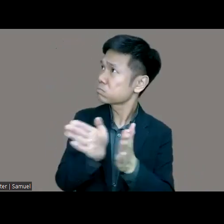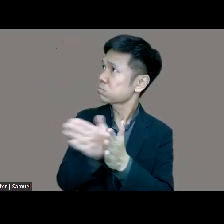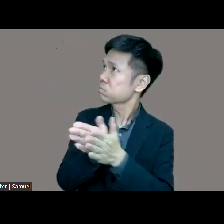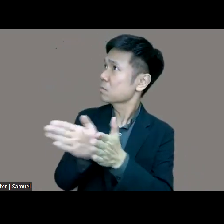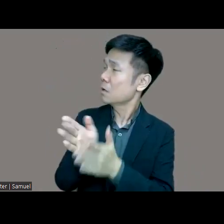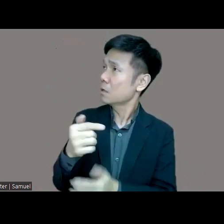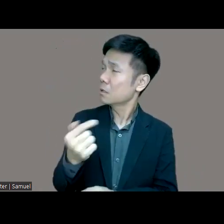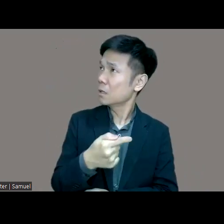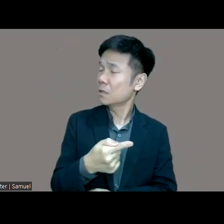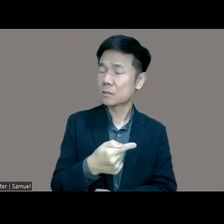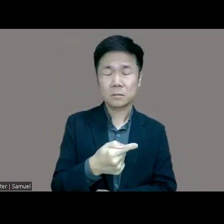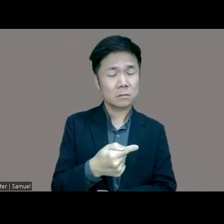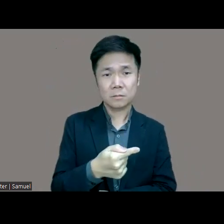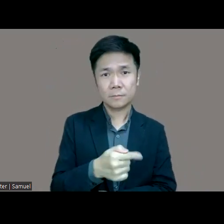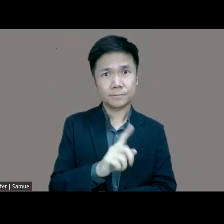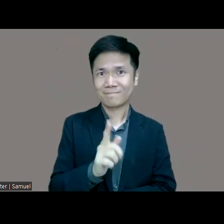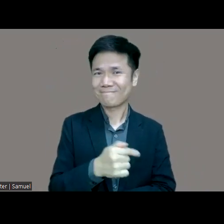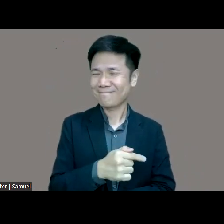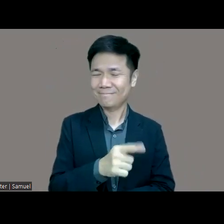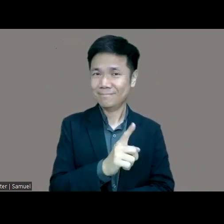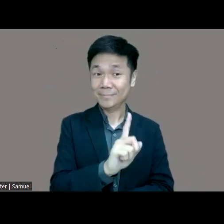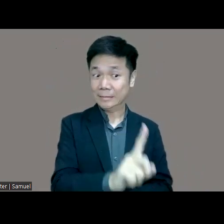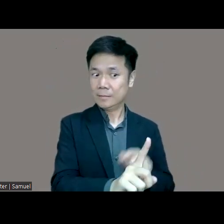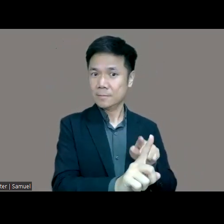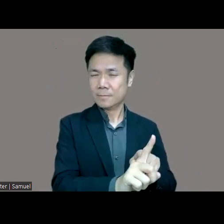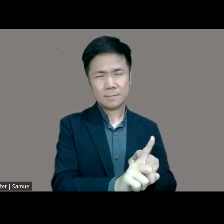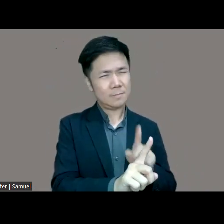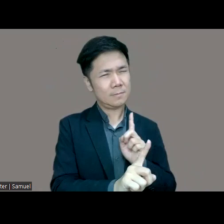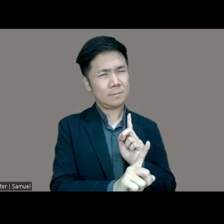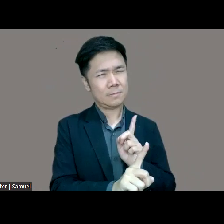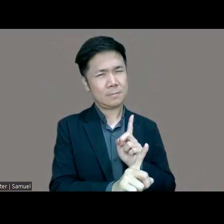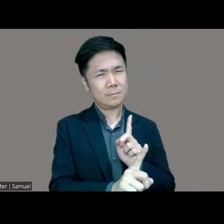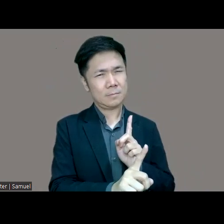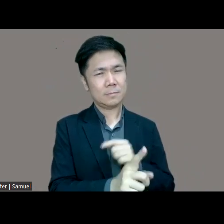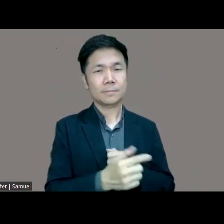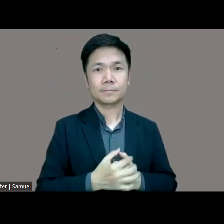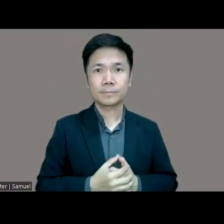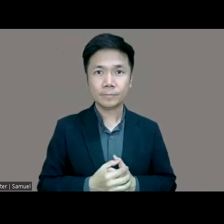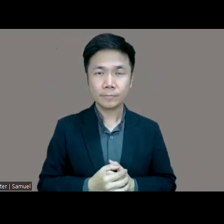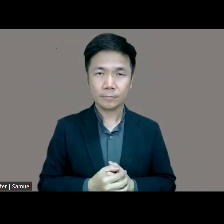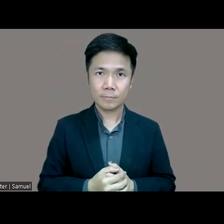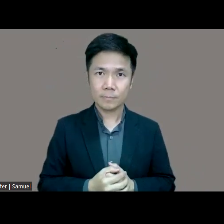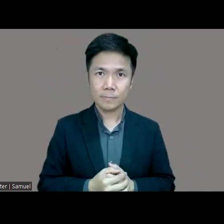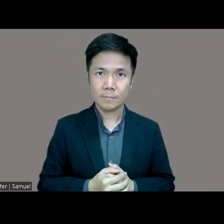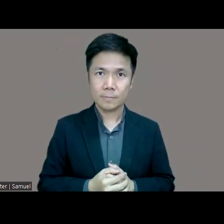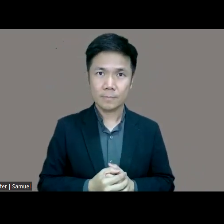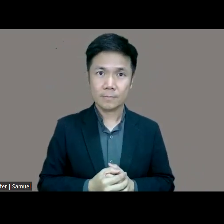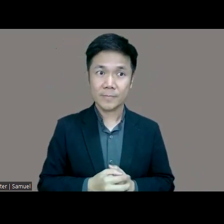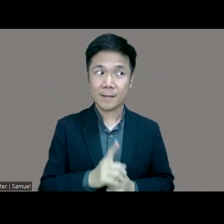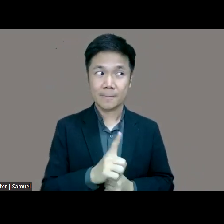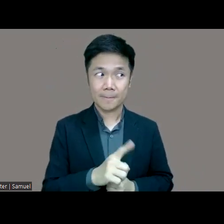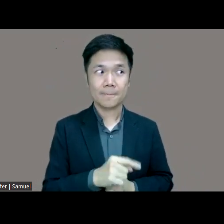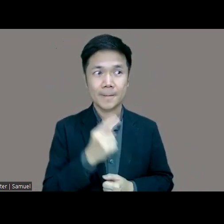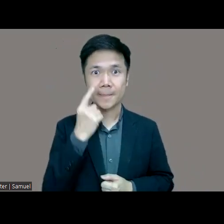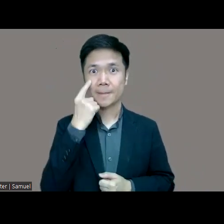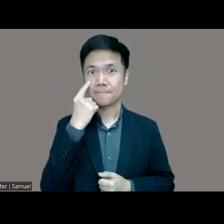like a perverse use of that accommodation measure for people to take advantage